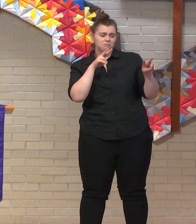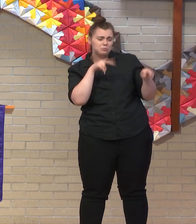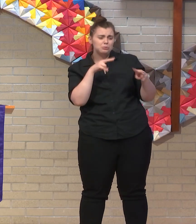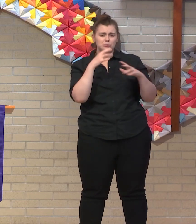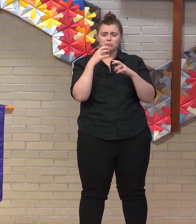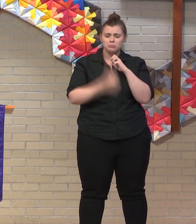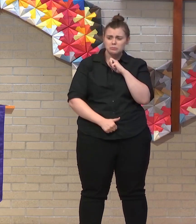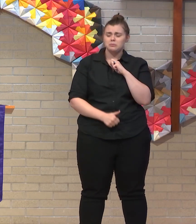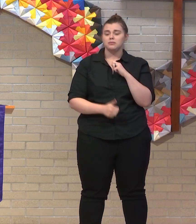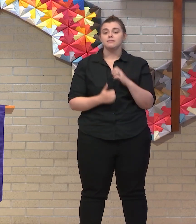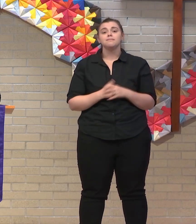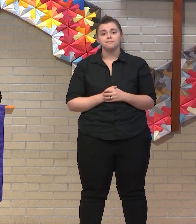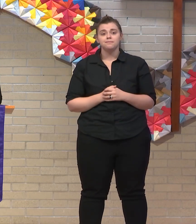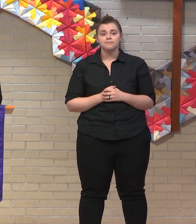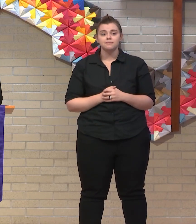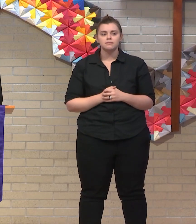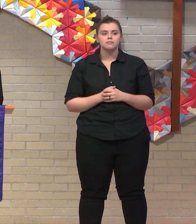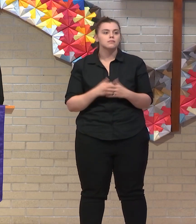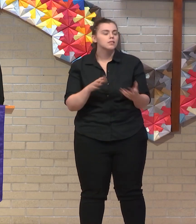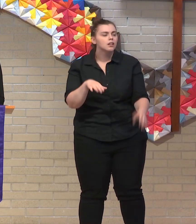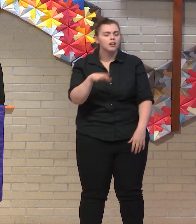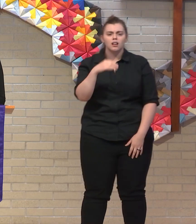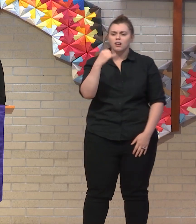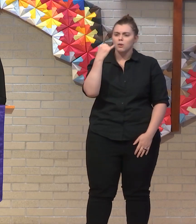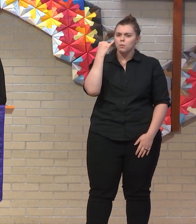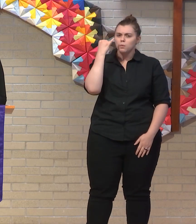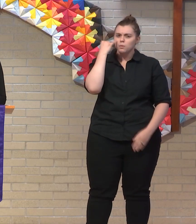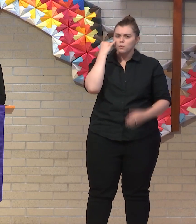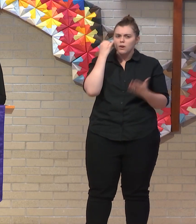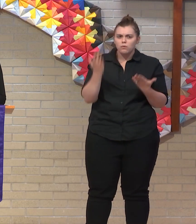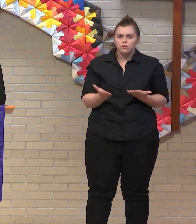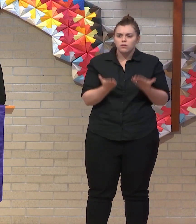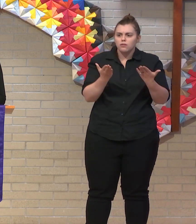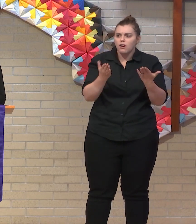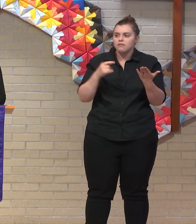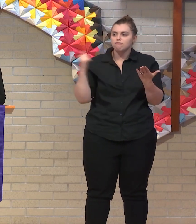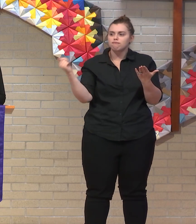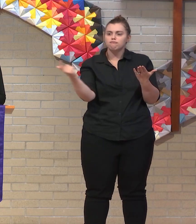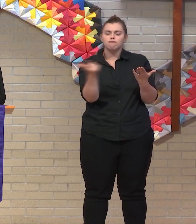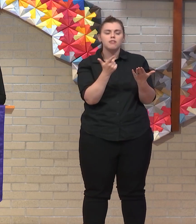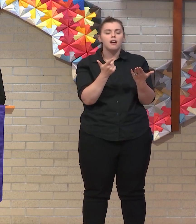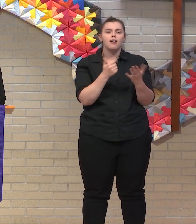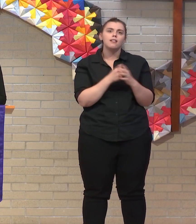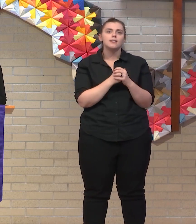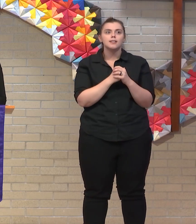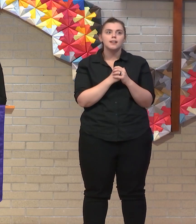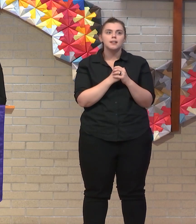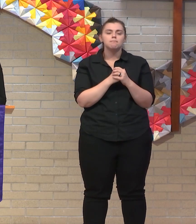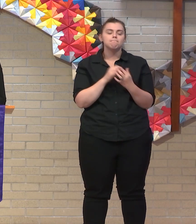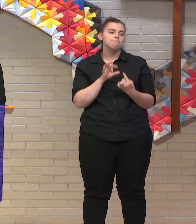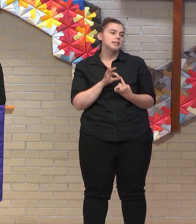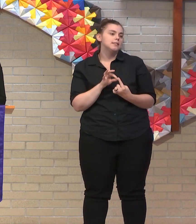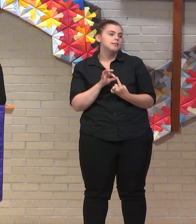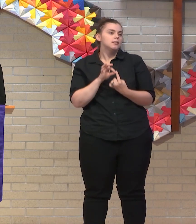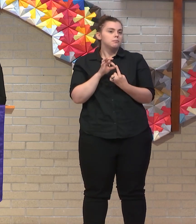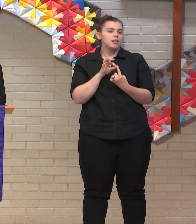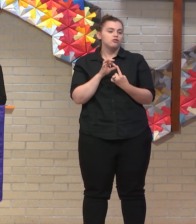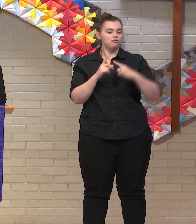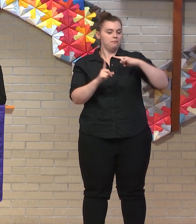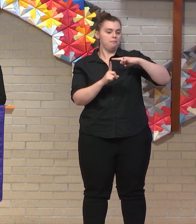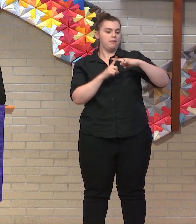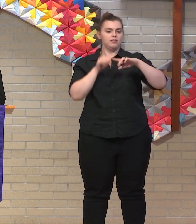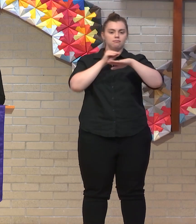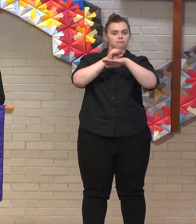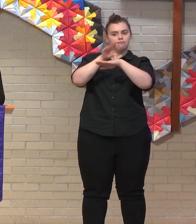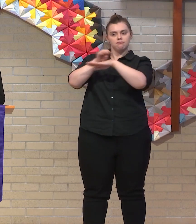judgmental. What if we offered one another an unusual level of unconditional